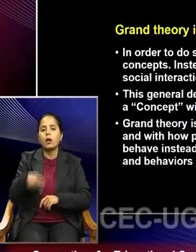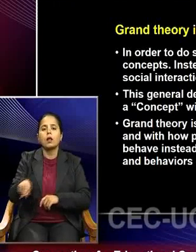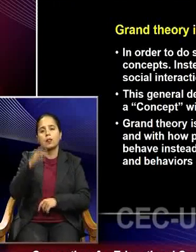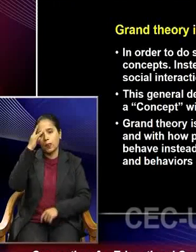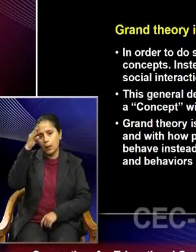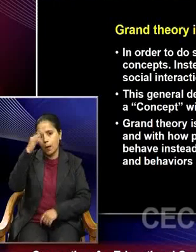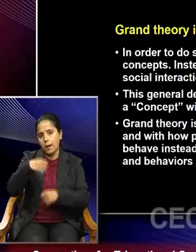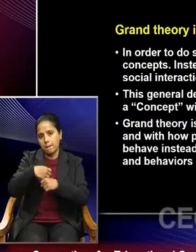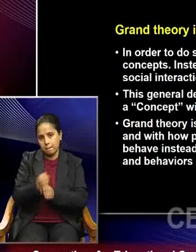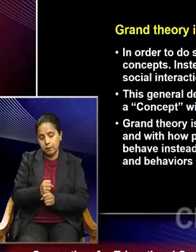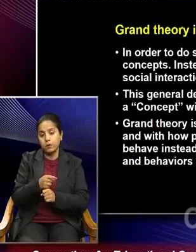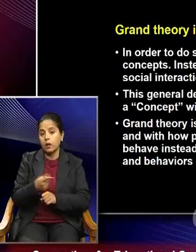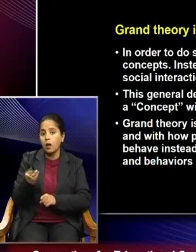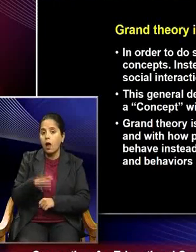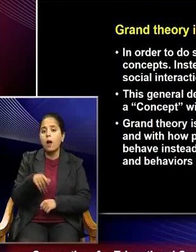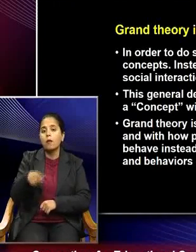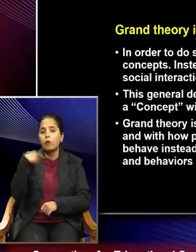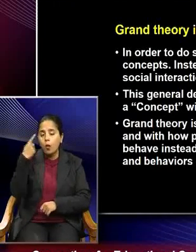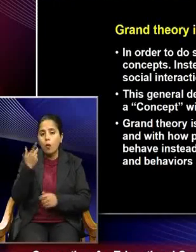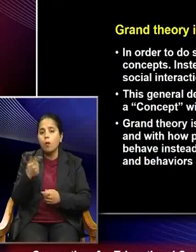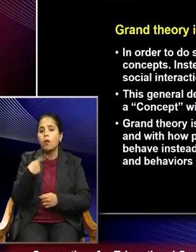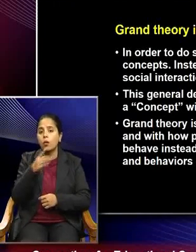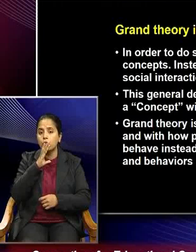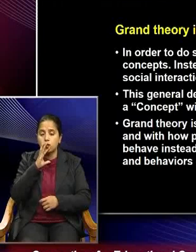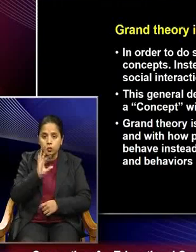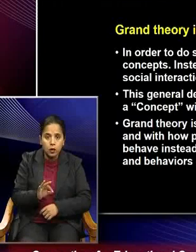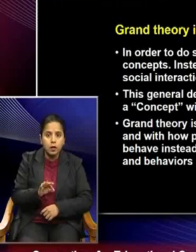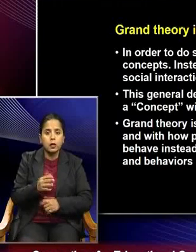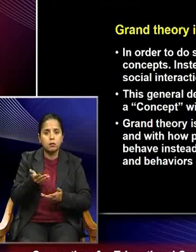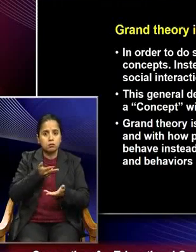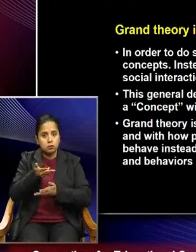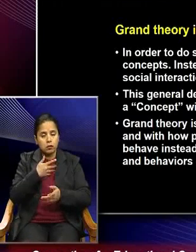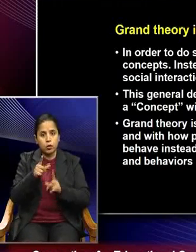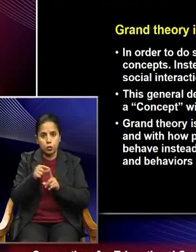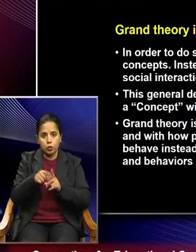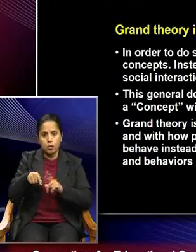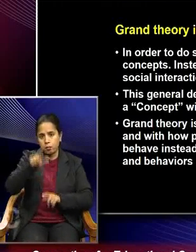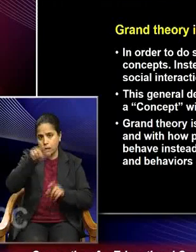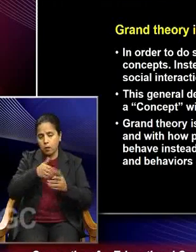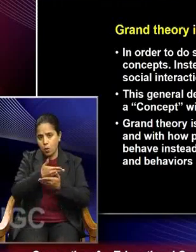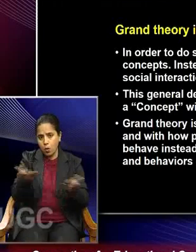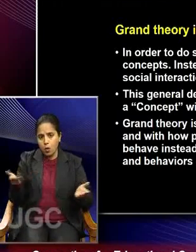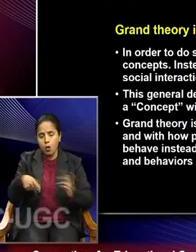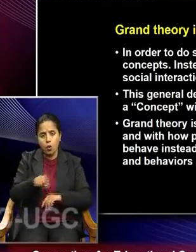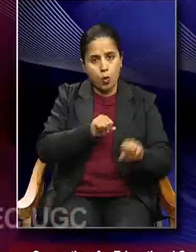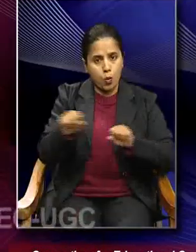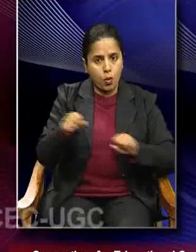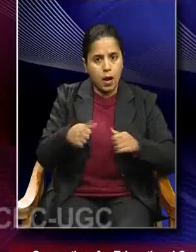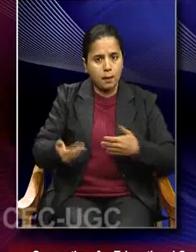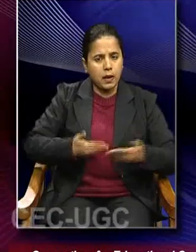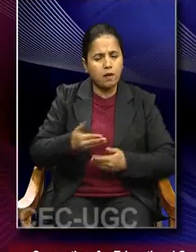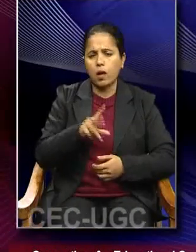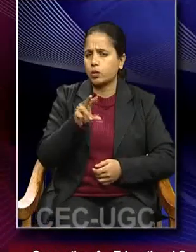theorization, not from the actual interaction between individual and their